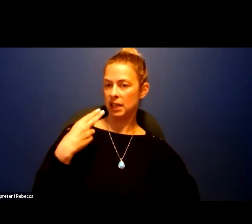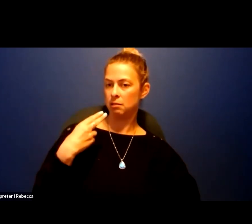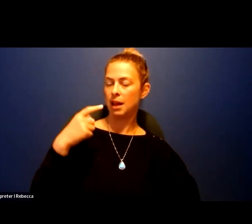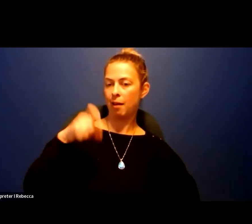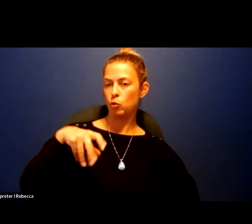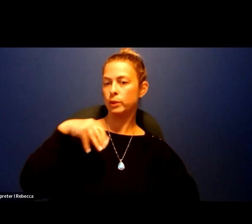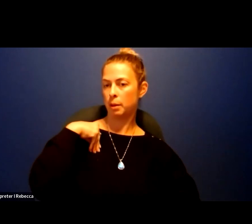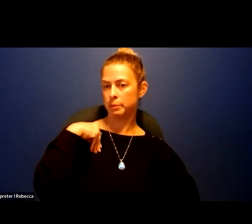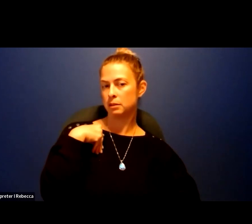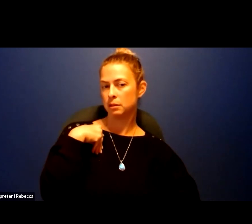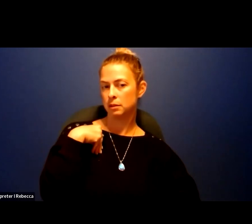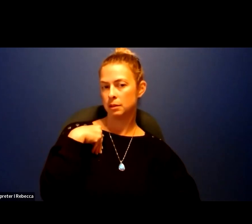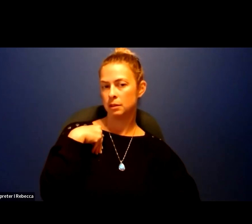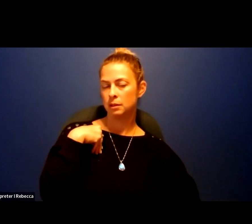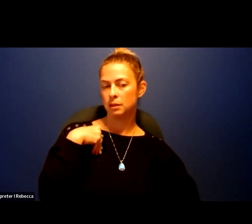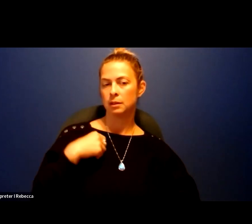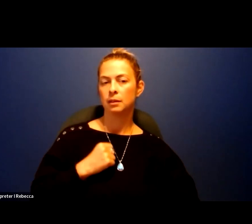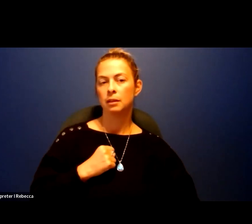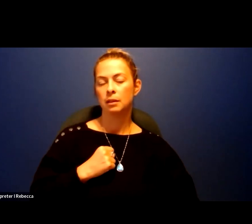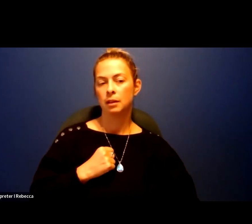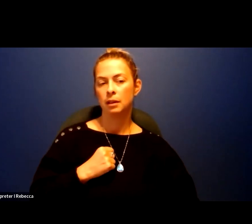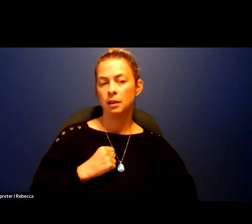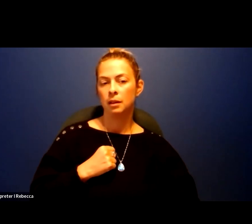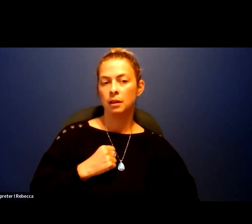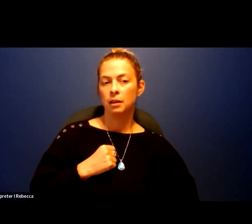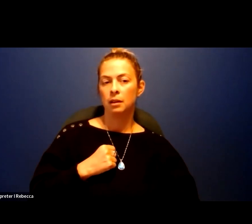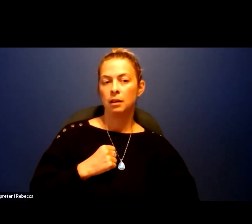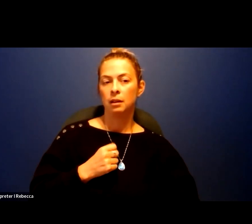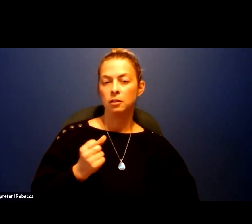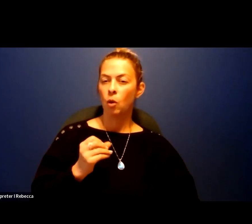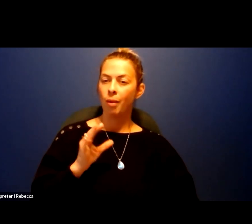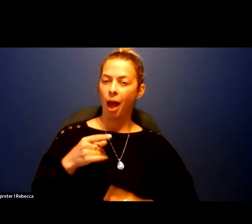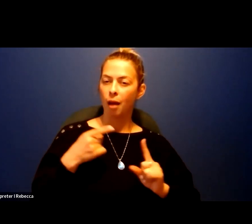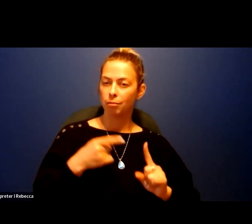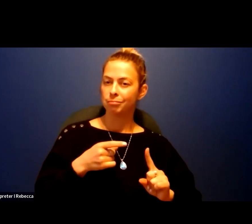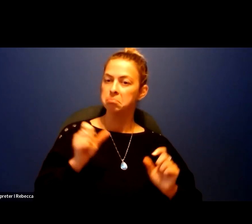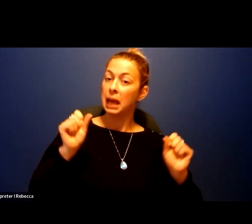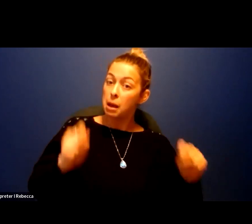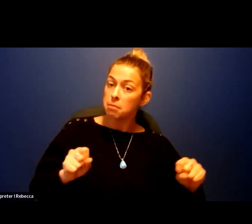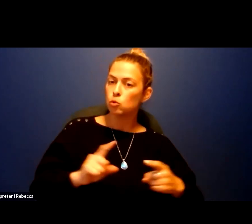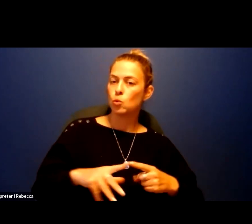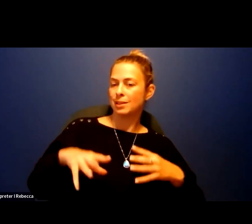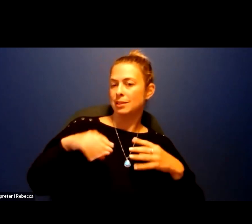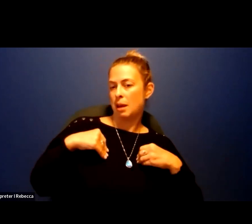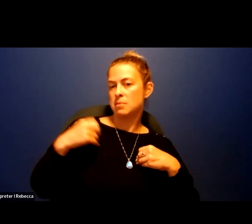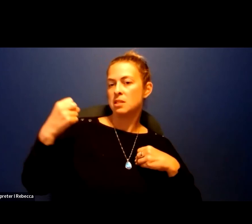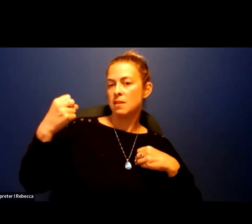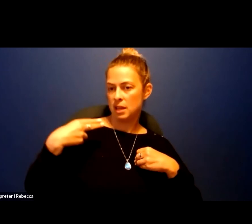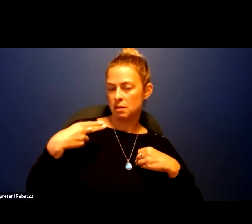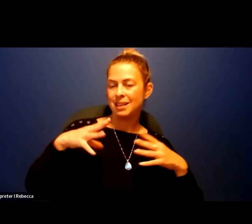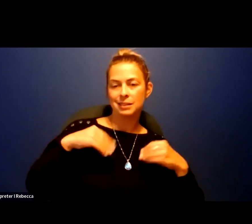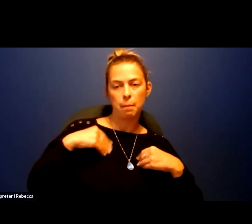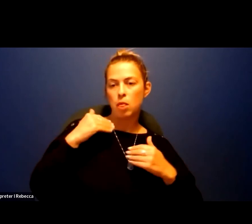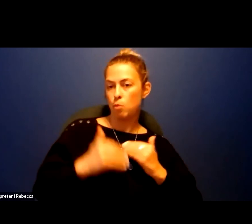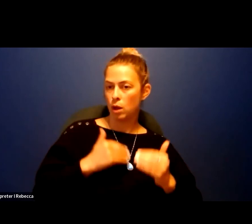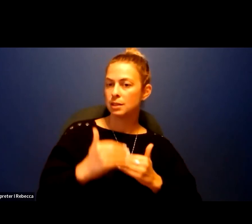for losers. It's where you can accept defeat because you accept the process. You